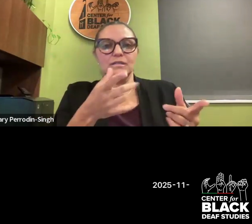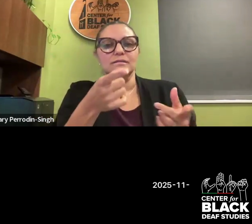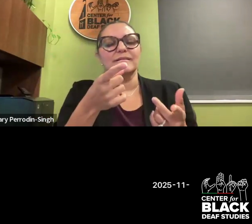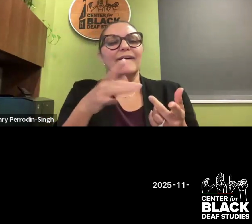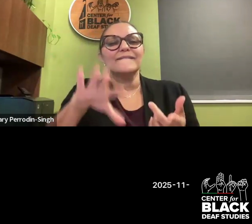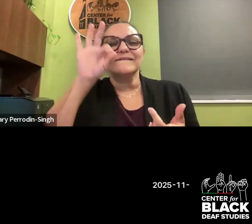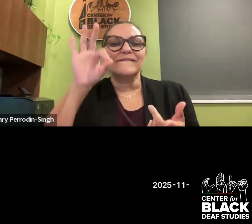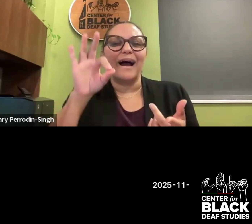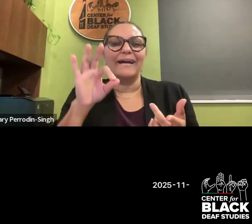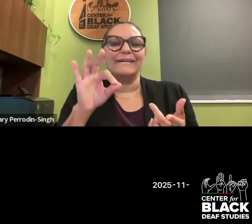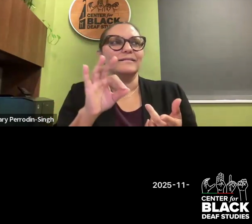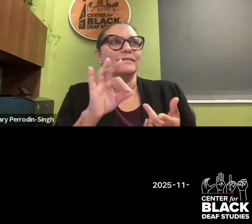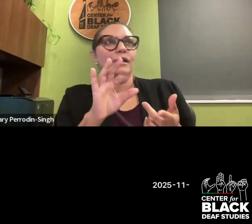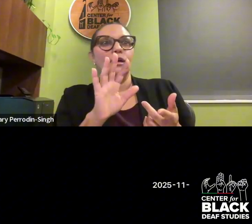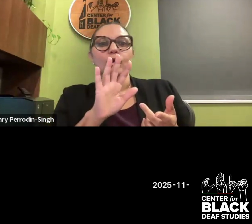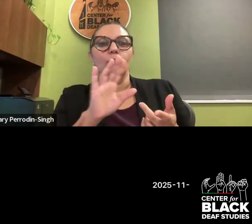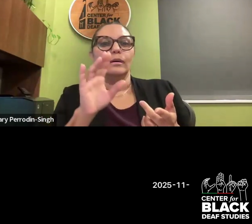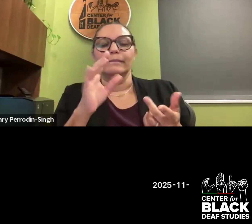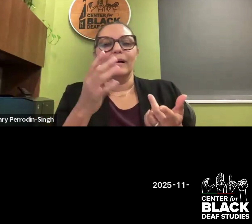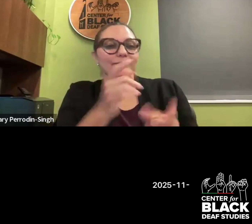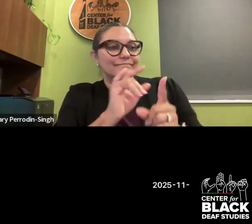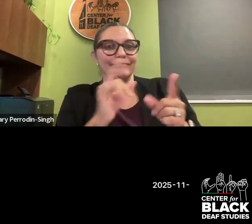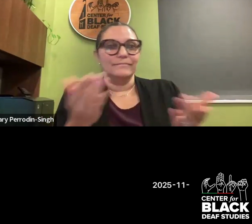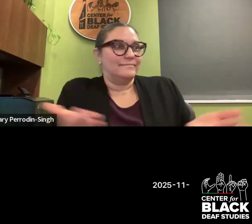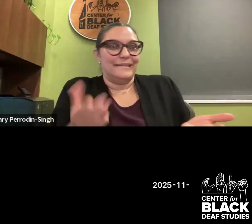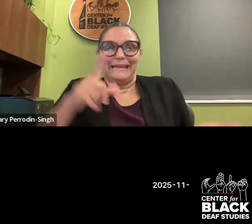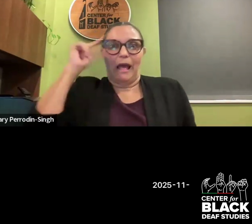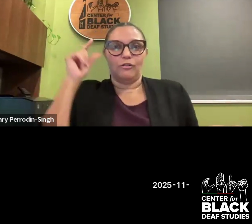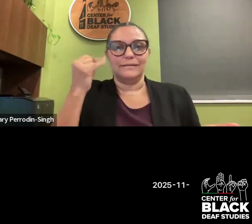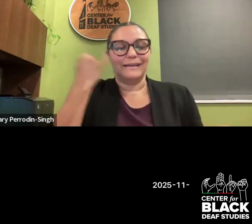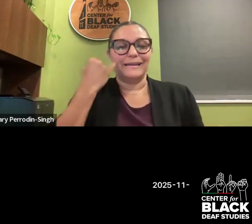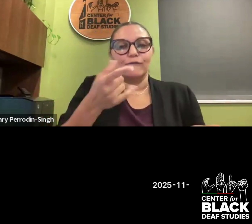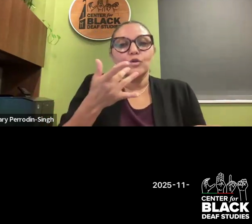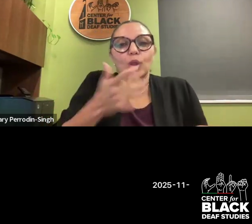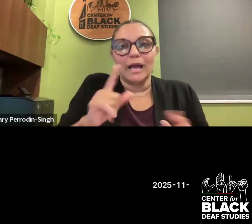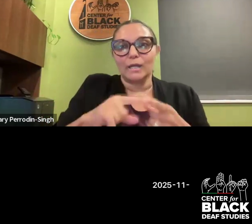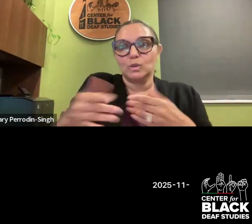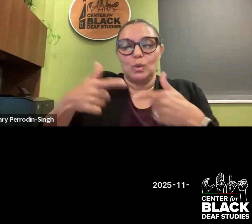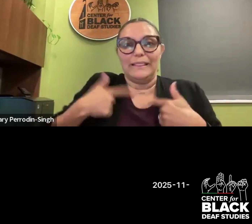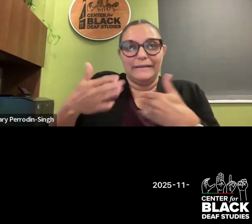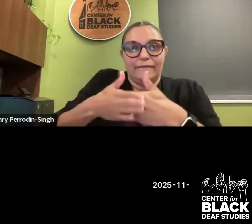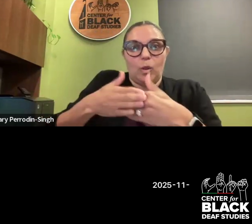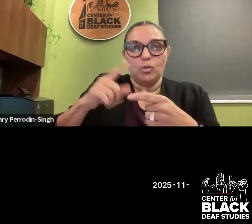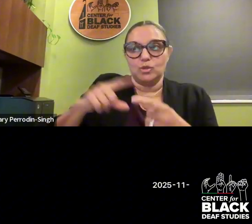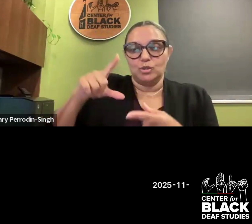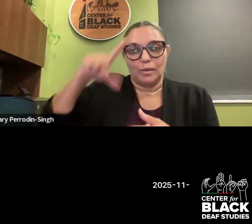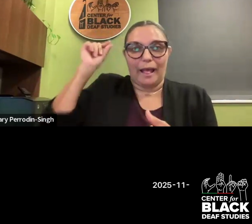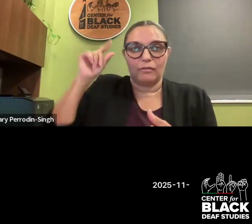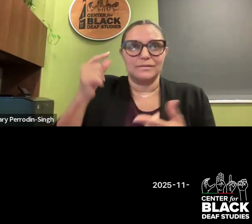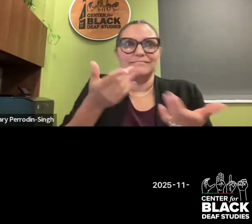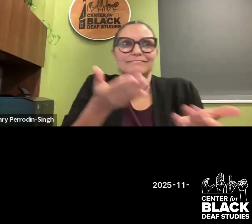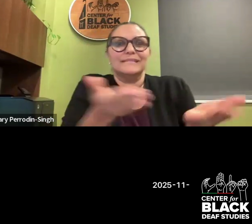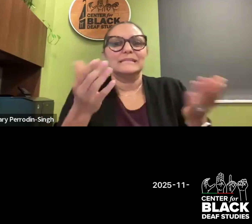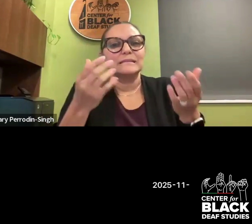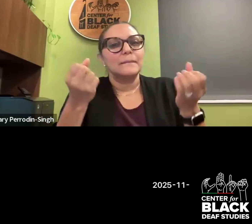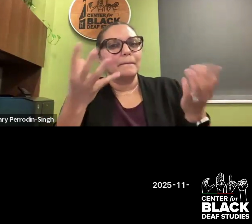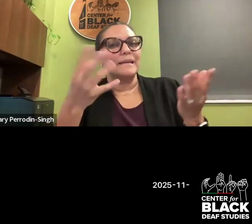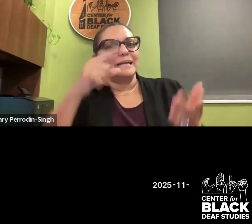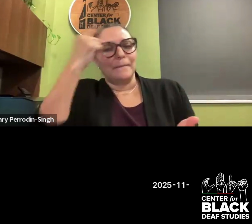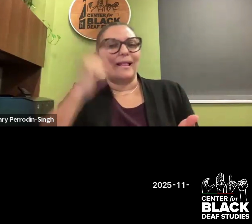example for the hearing parents. You know, let them know that, hey, there's Gallaudet University. You're